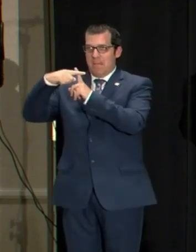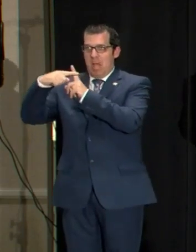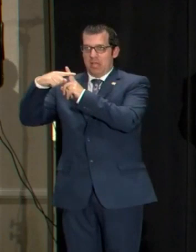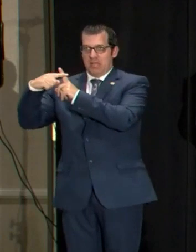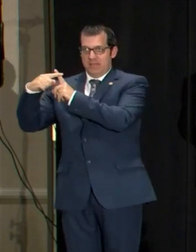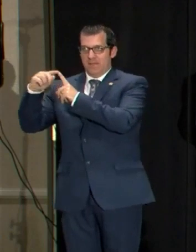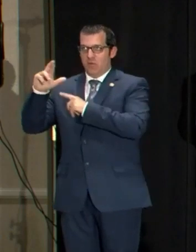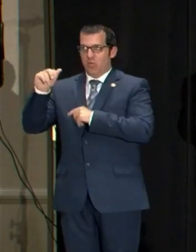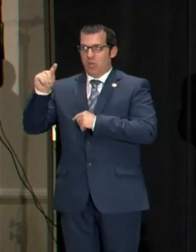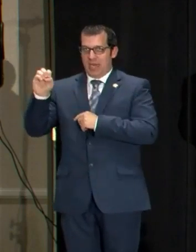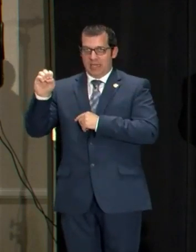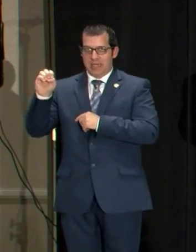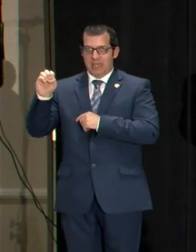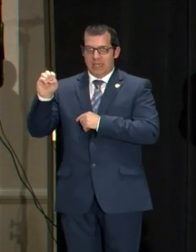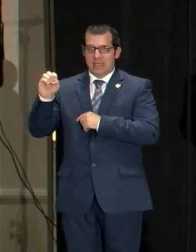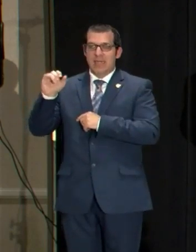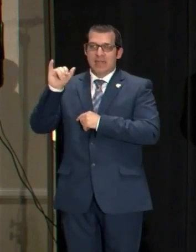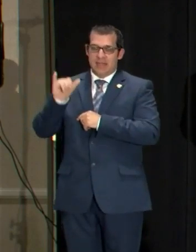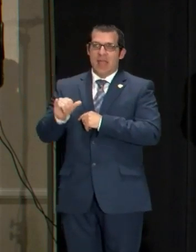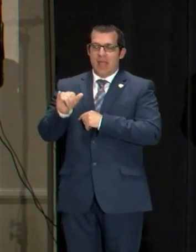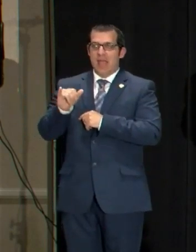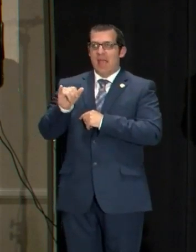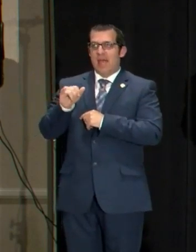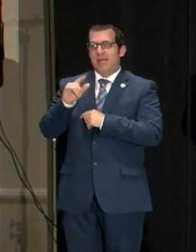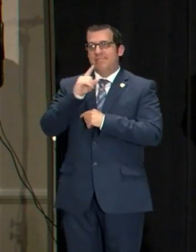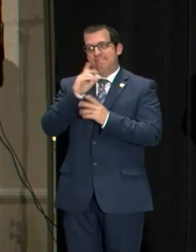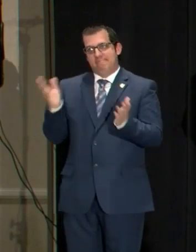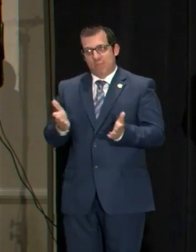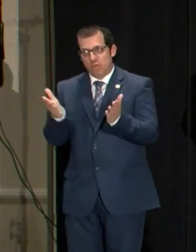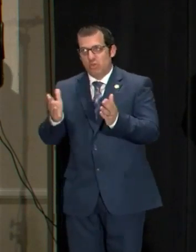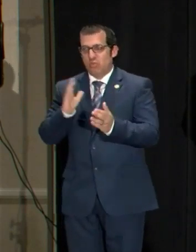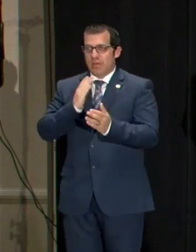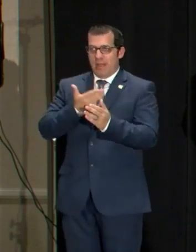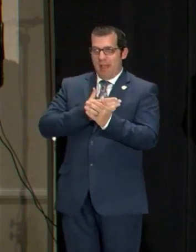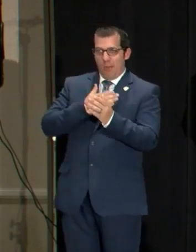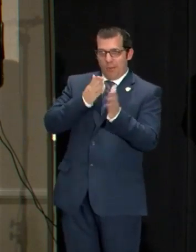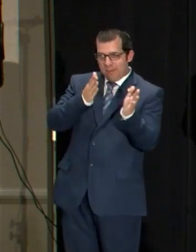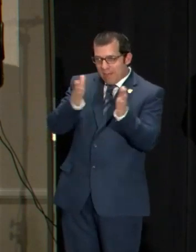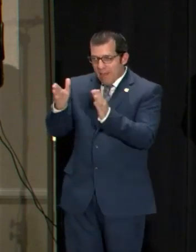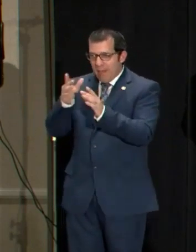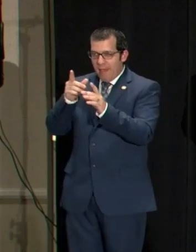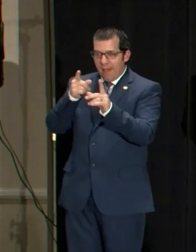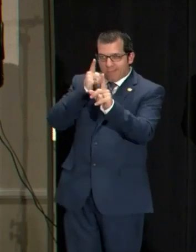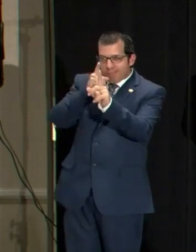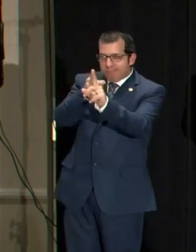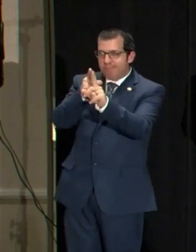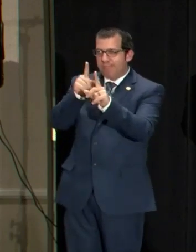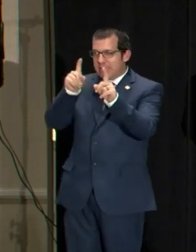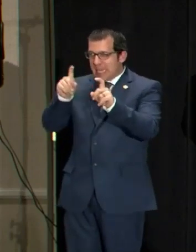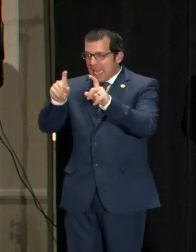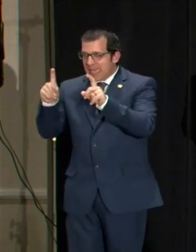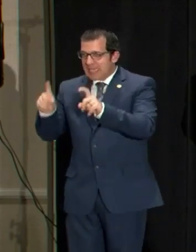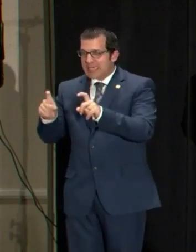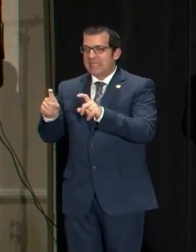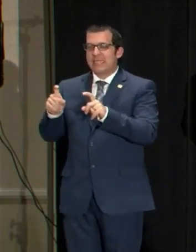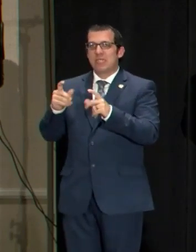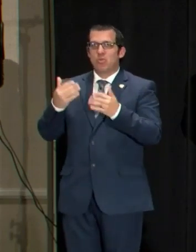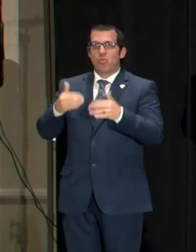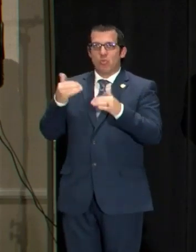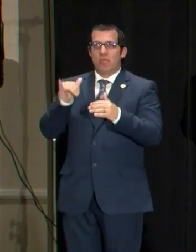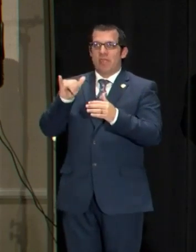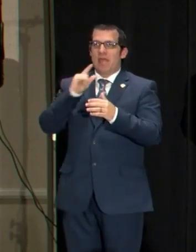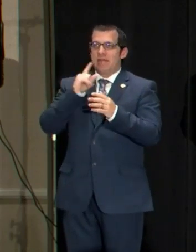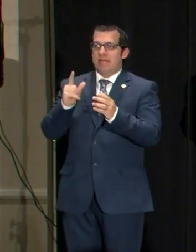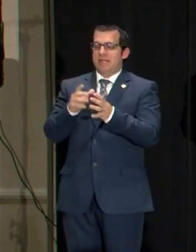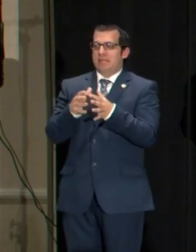rate. And that speaks well of our radar, our testing that is greatly